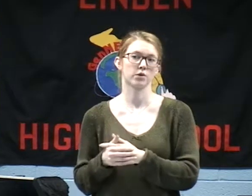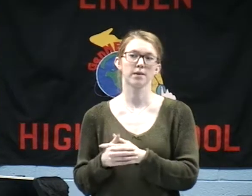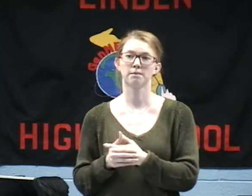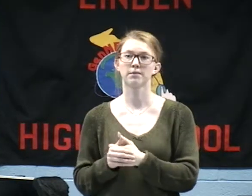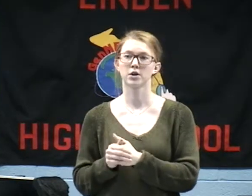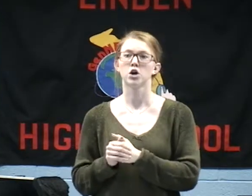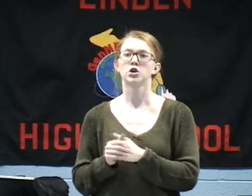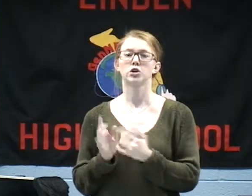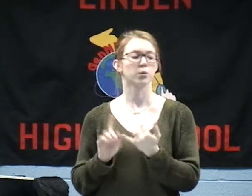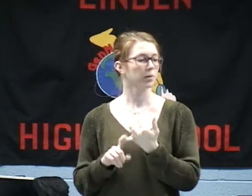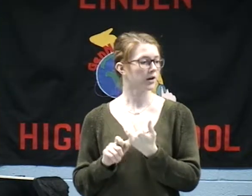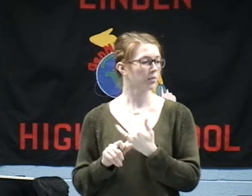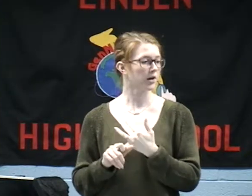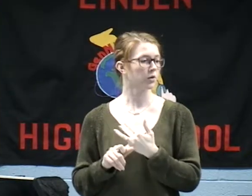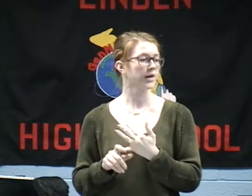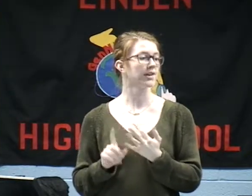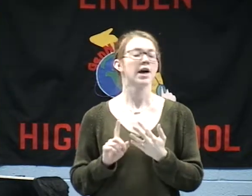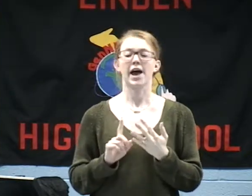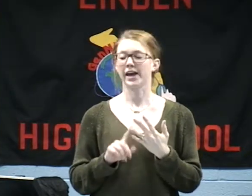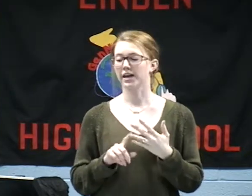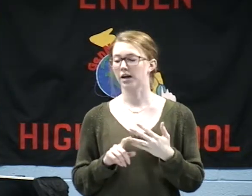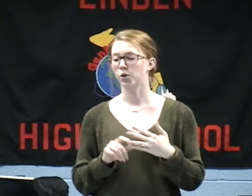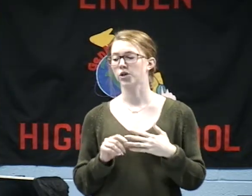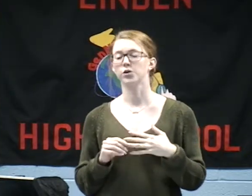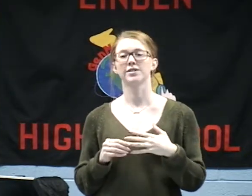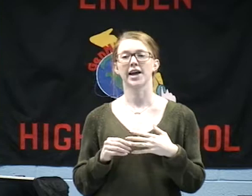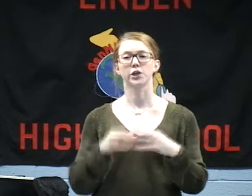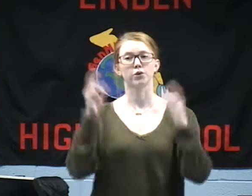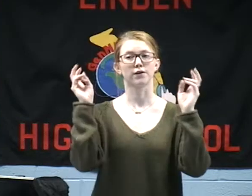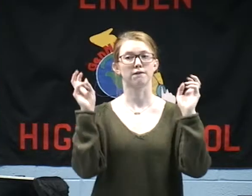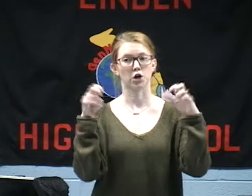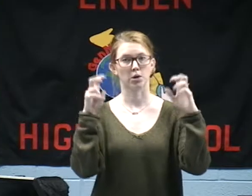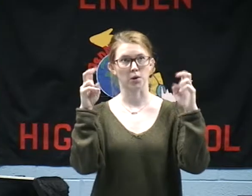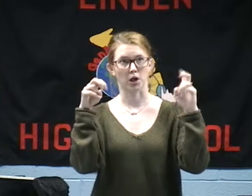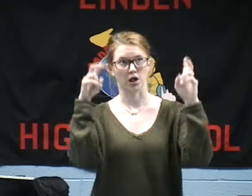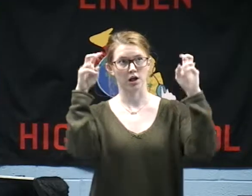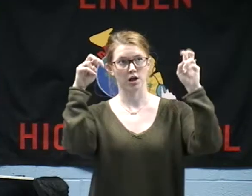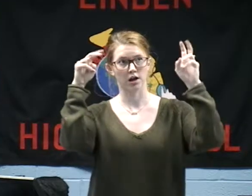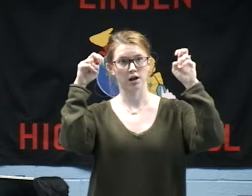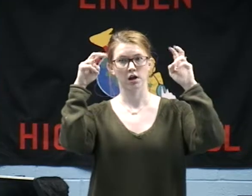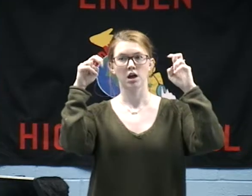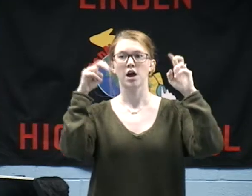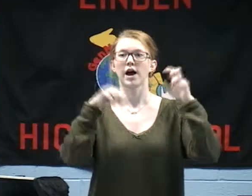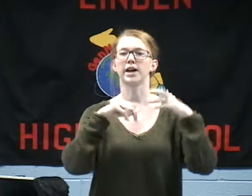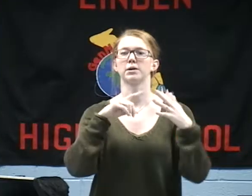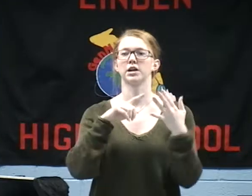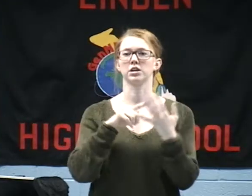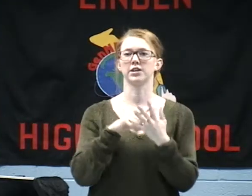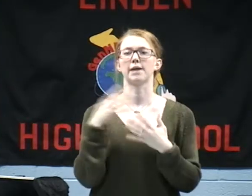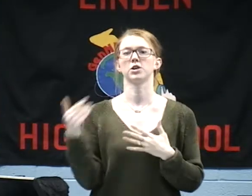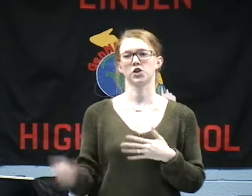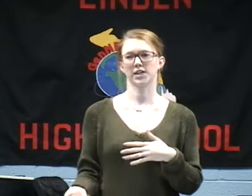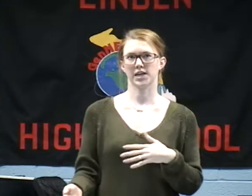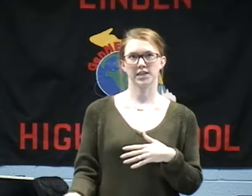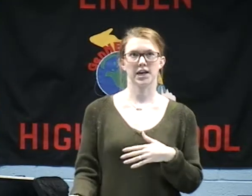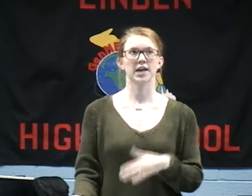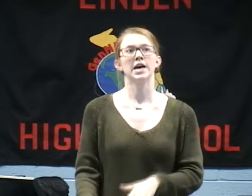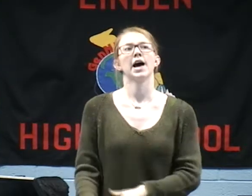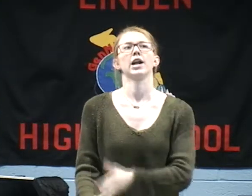Okay? So there will be an open note quiz and I'm going to assign you your verbal. And I'm going to demonstrate that today, and I'll put